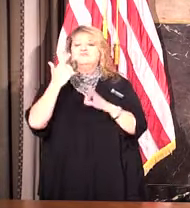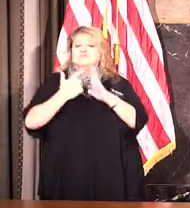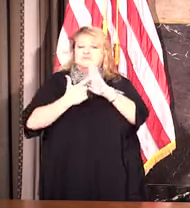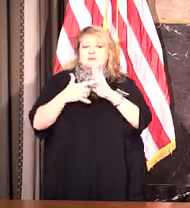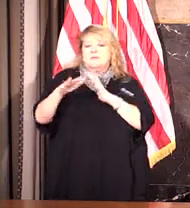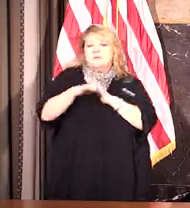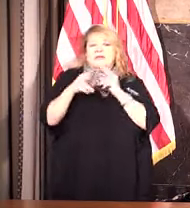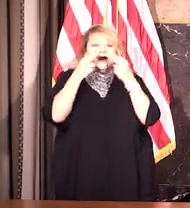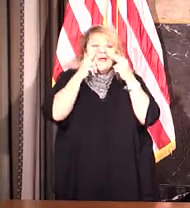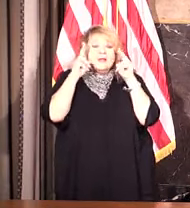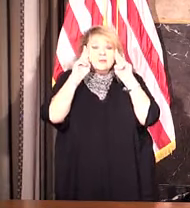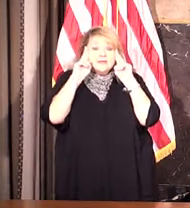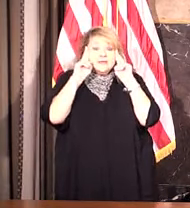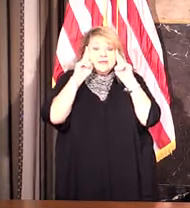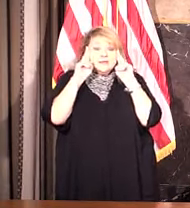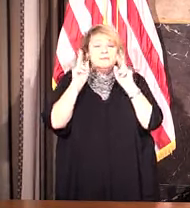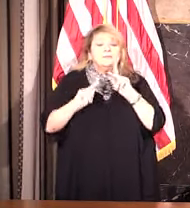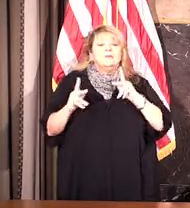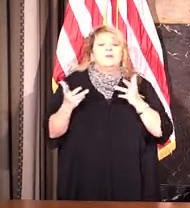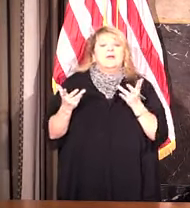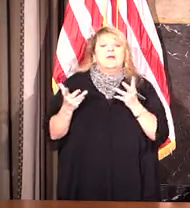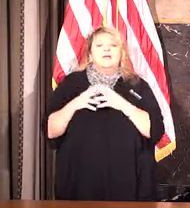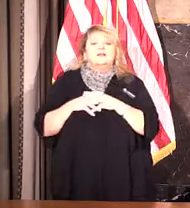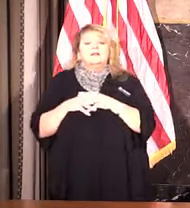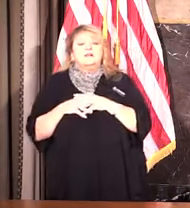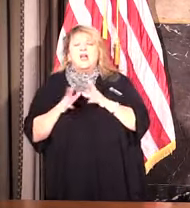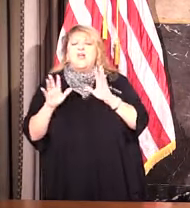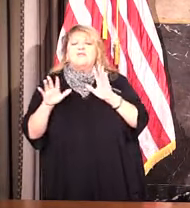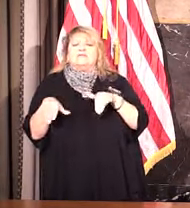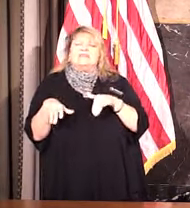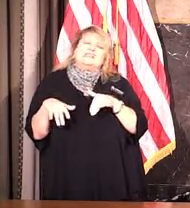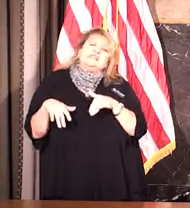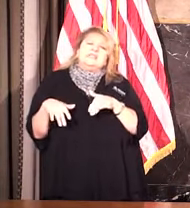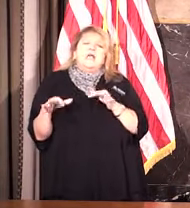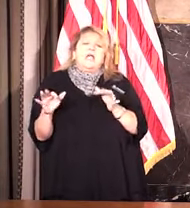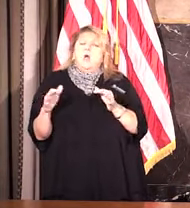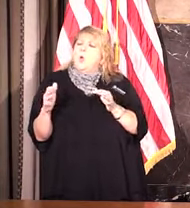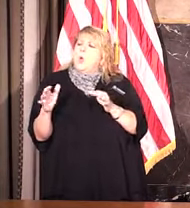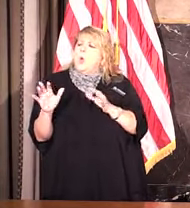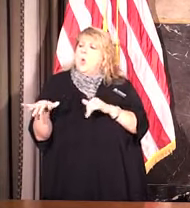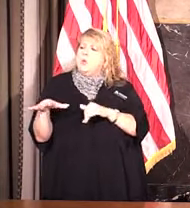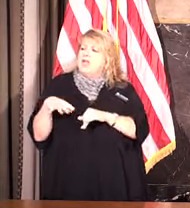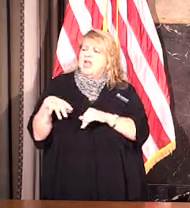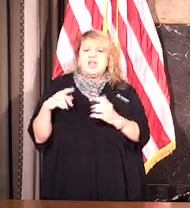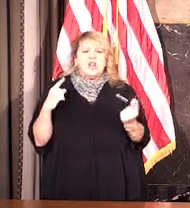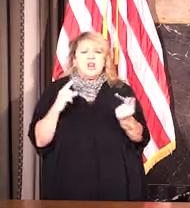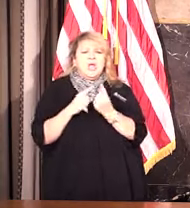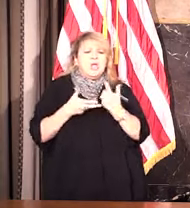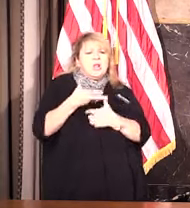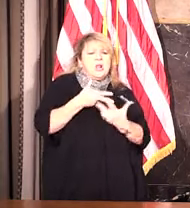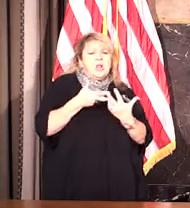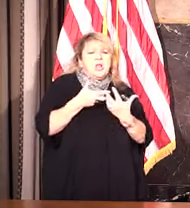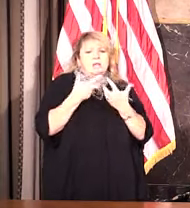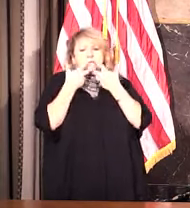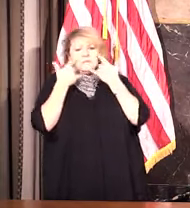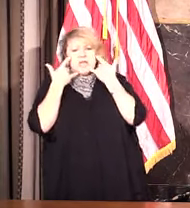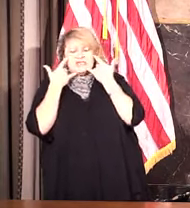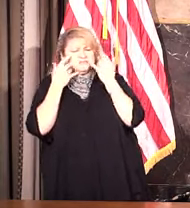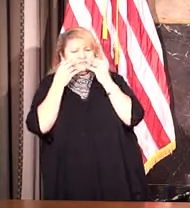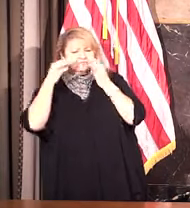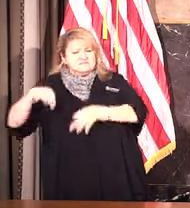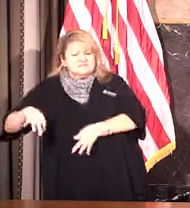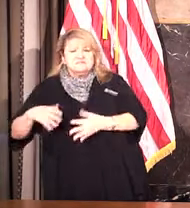around Halloween, more individuals let their guard down, stopped distancing and wearing the masks when they were around people who were